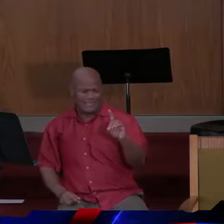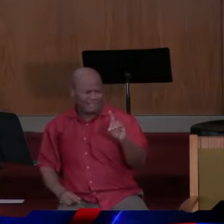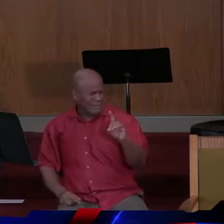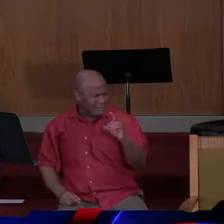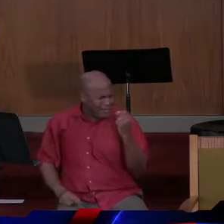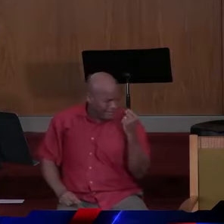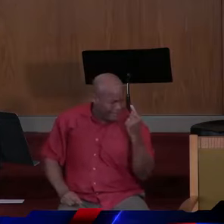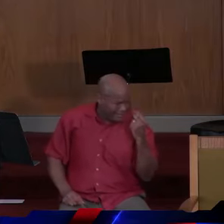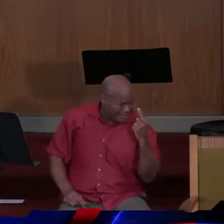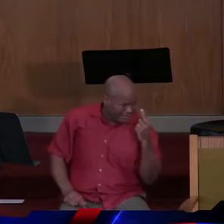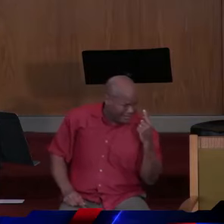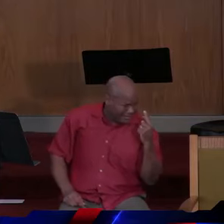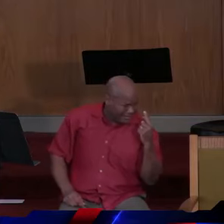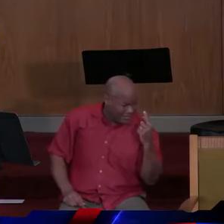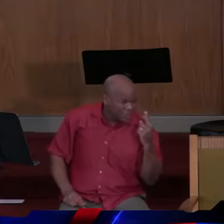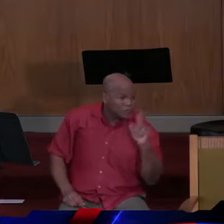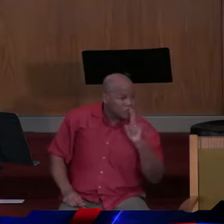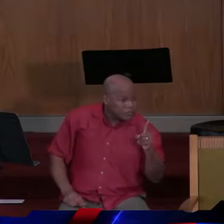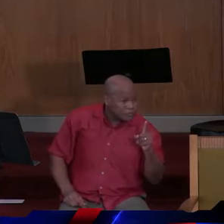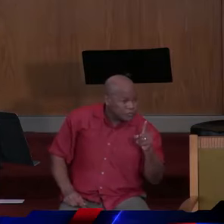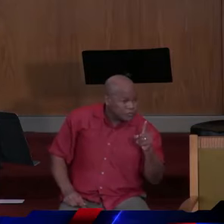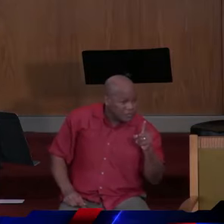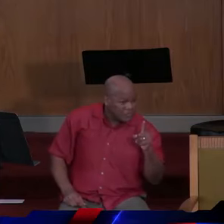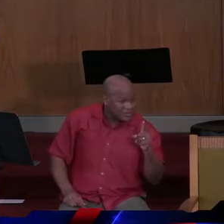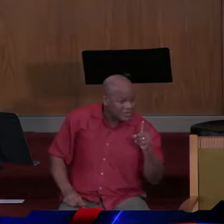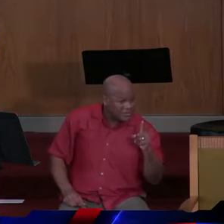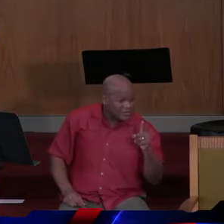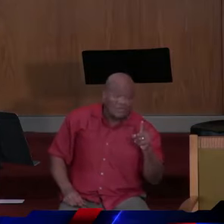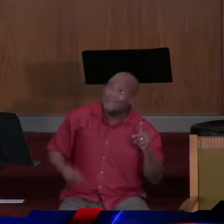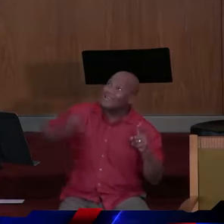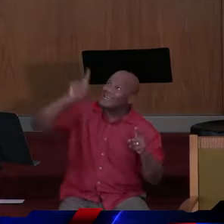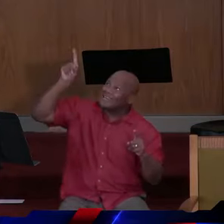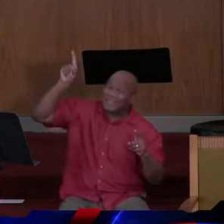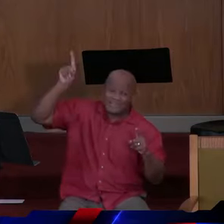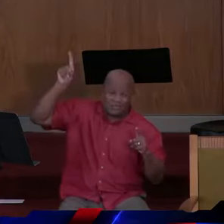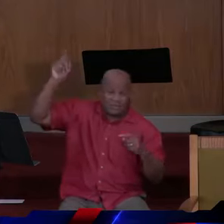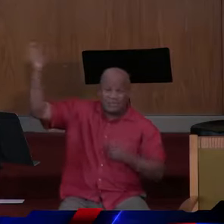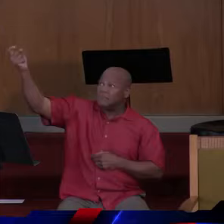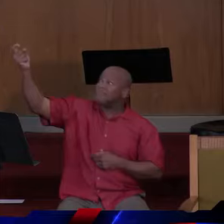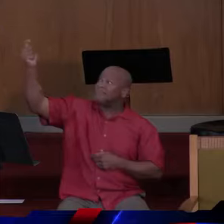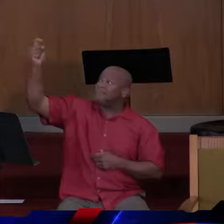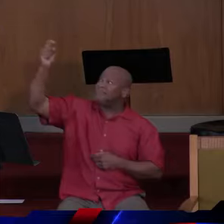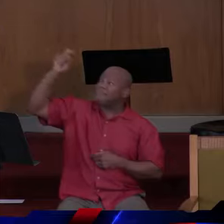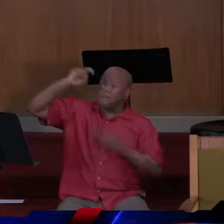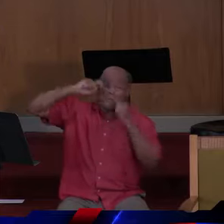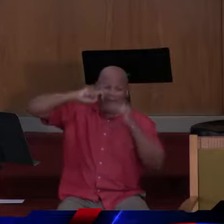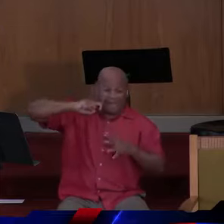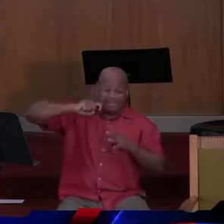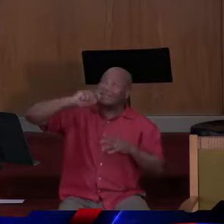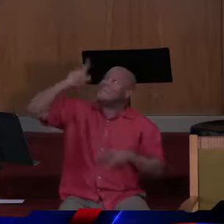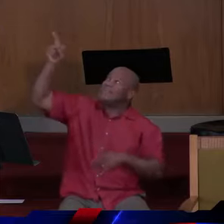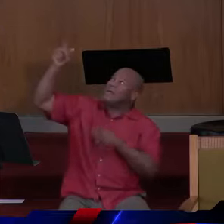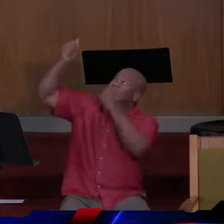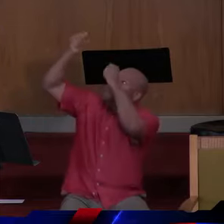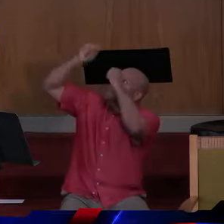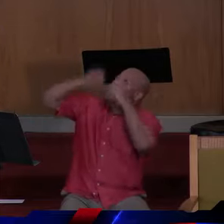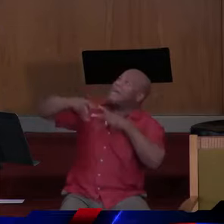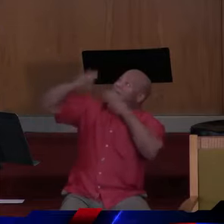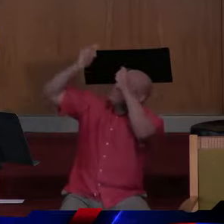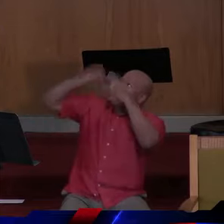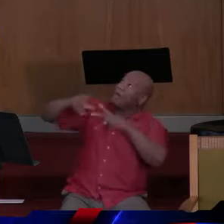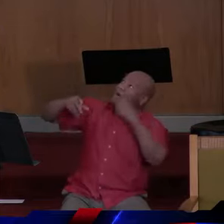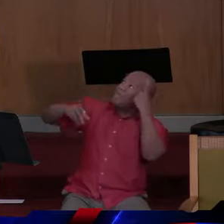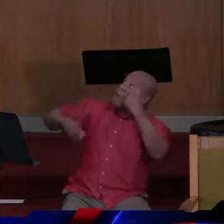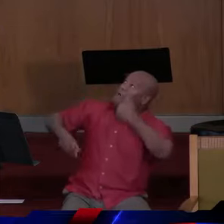out. When in fact, he who blessed us has blessed us not for